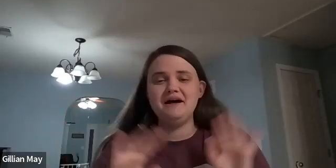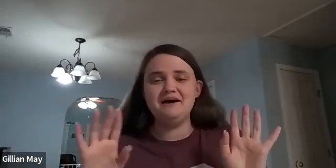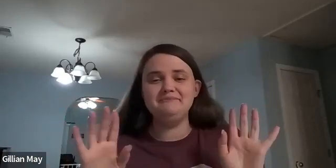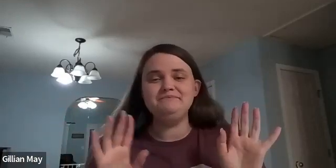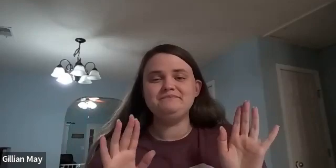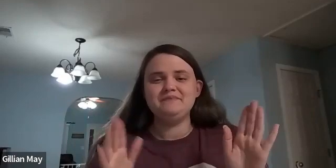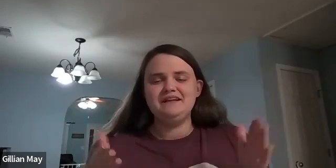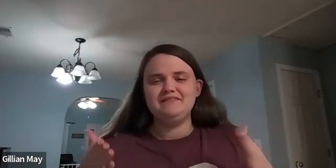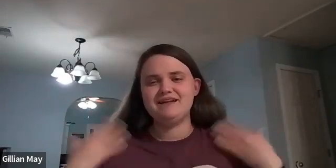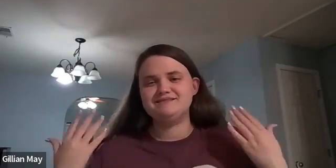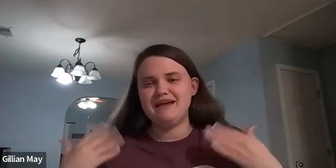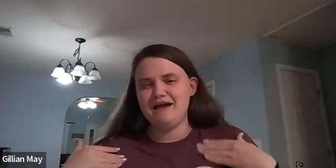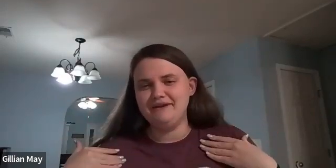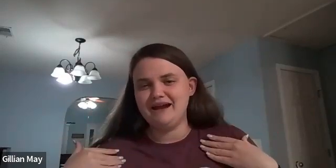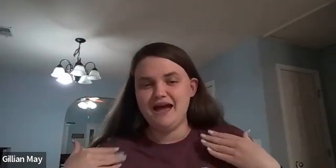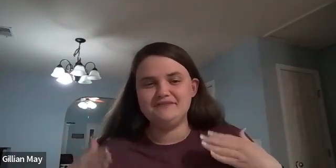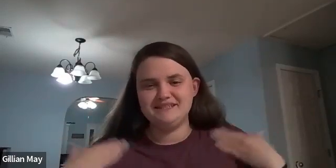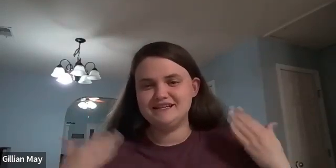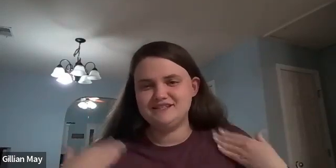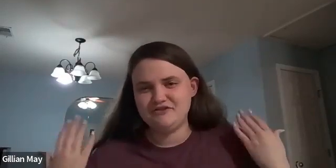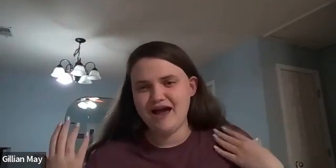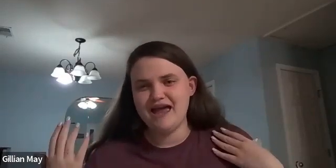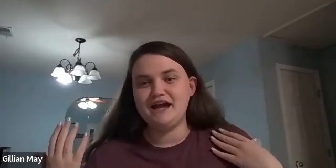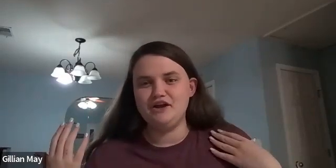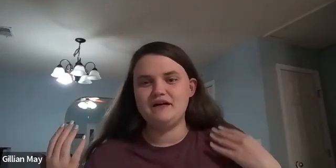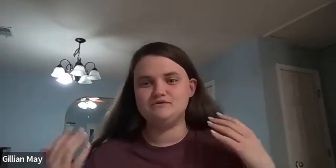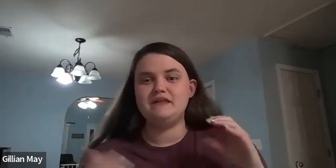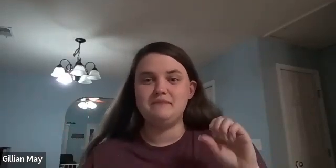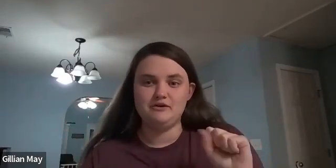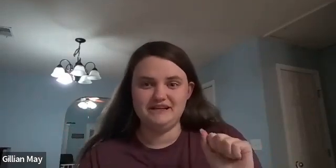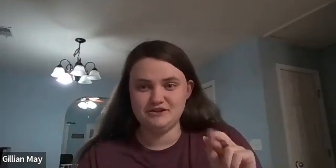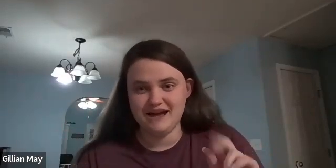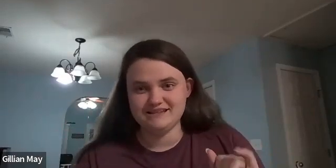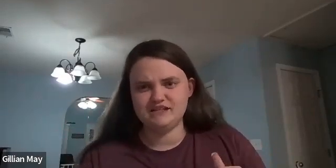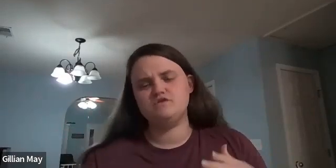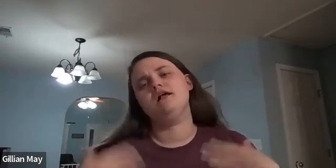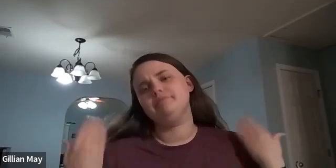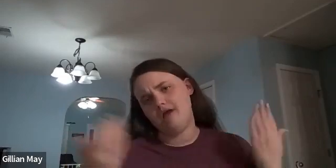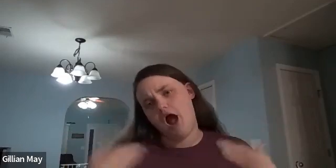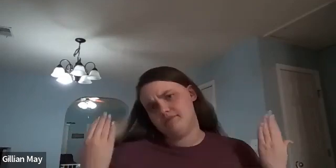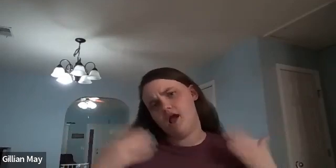But that's, I mean, I have seen kids do that and I know that's when they mean they're being sarcastic. It's when they're like happy,